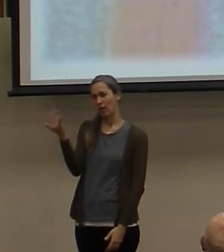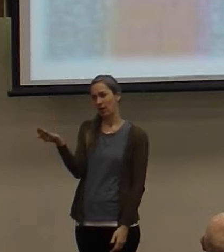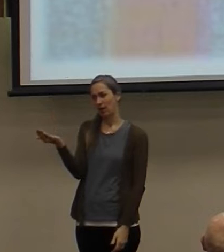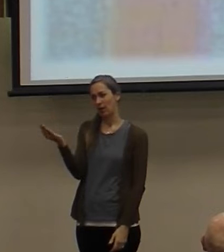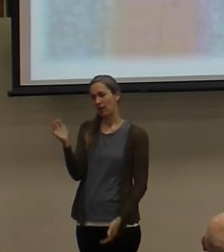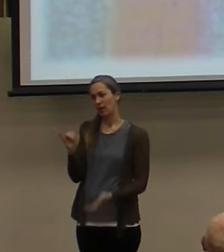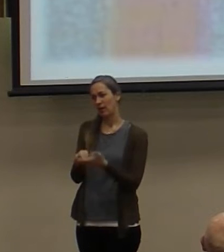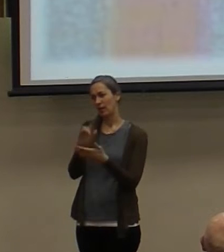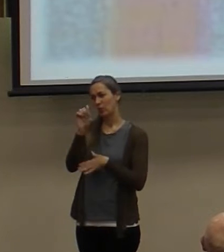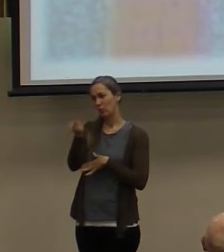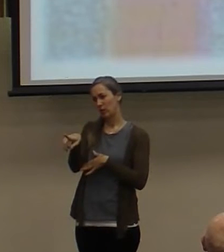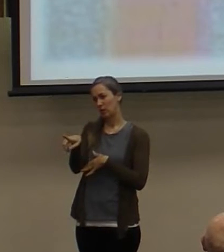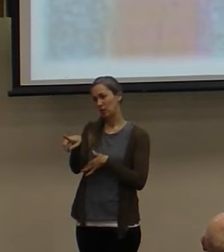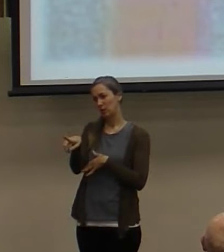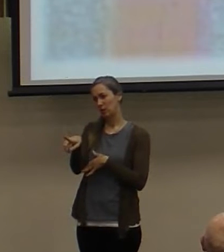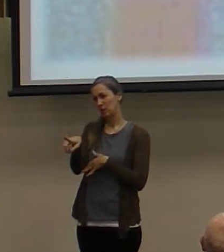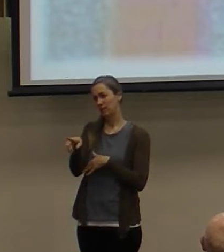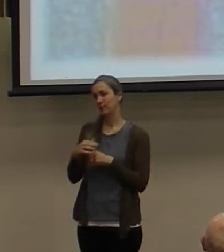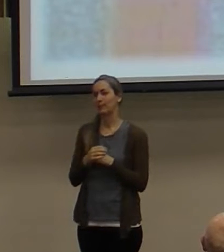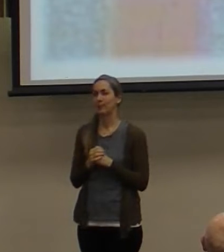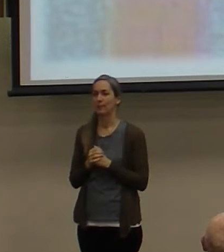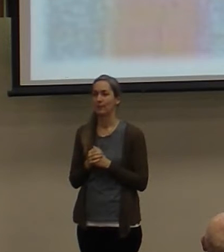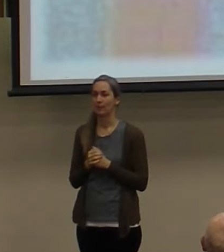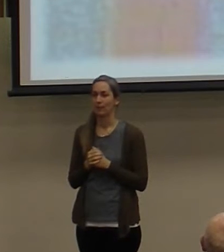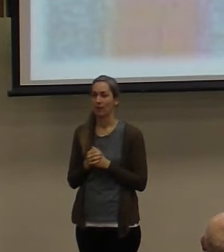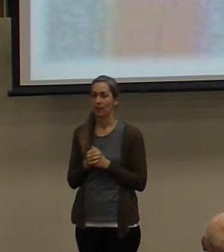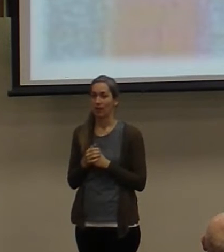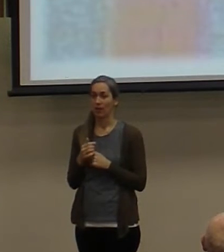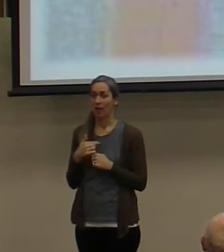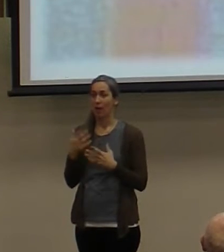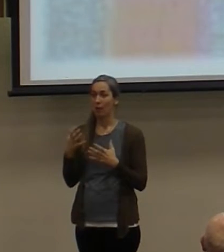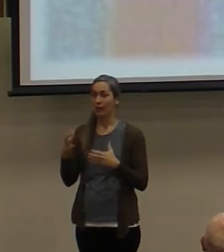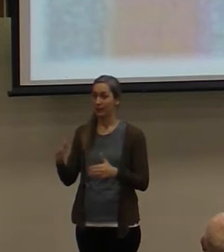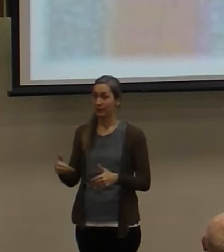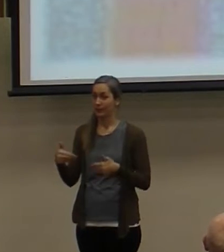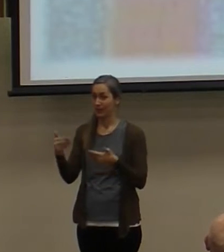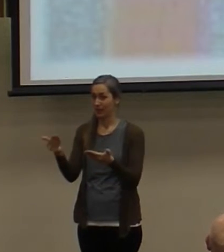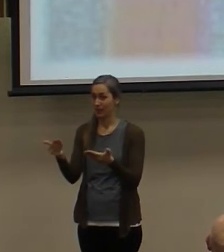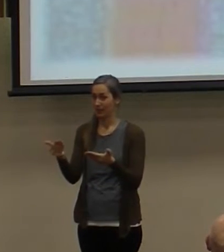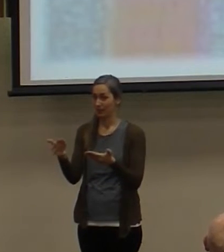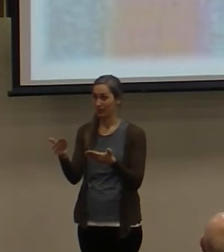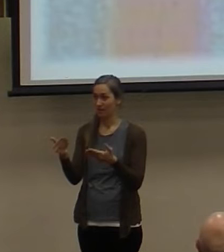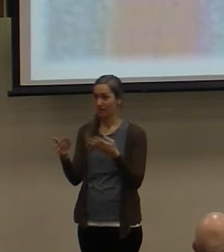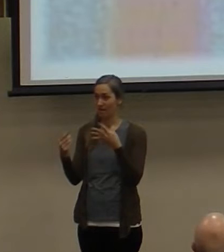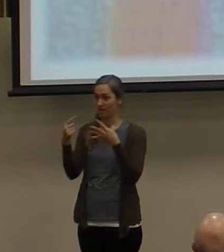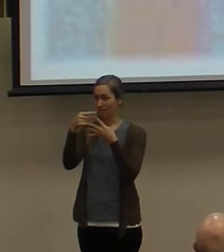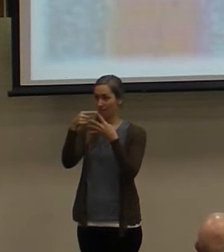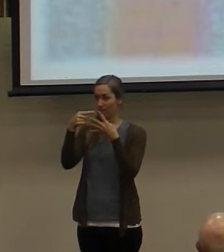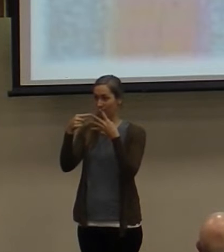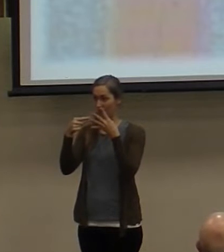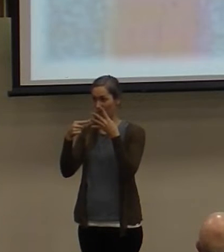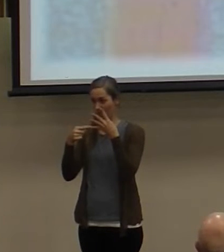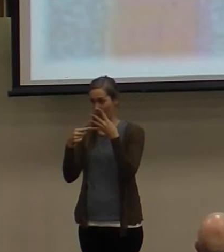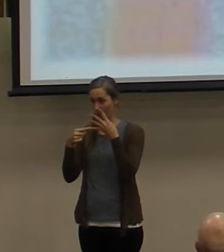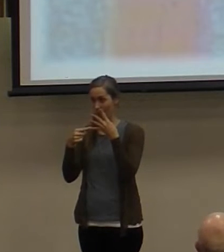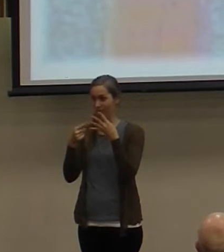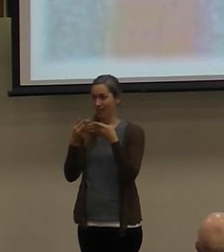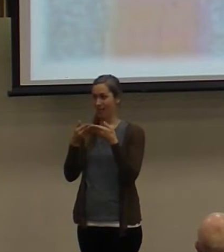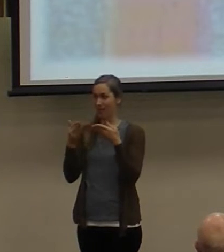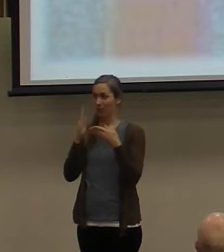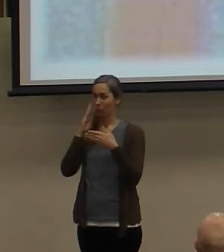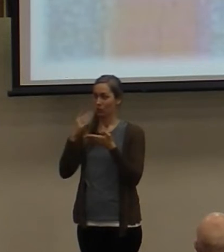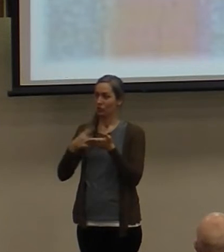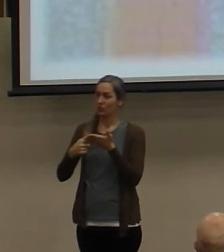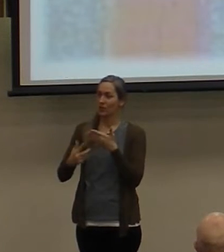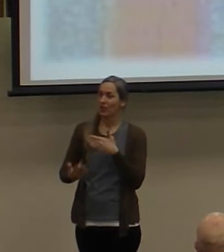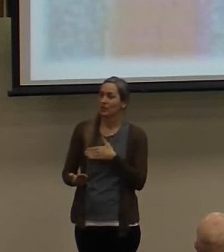That's the question that they're asked most often. Well, I want to suggest to you that there are at least four things that we're going to talk about this morning